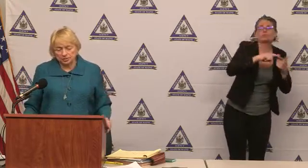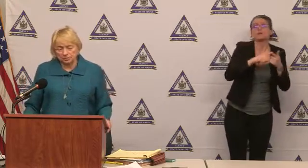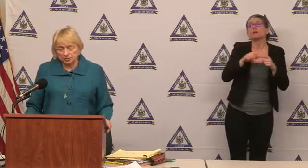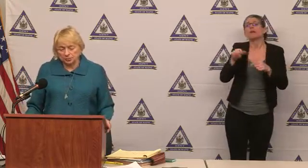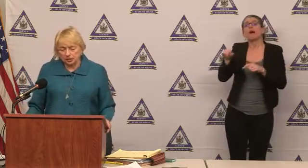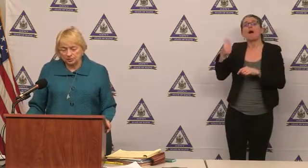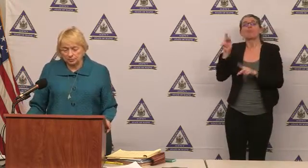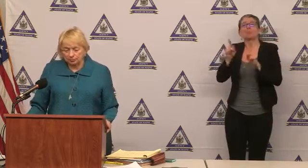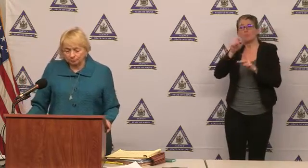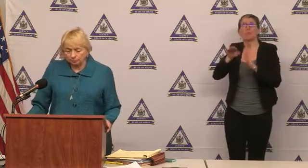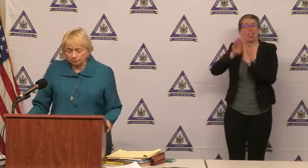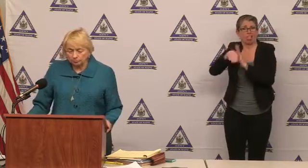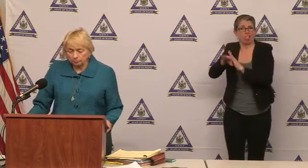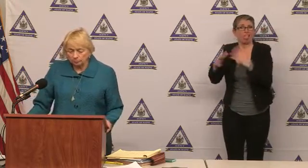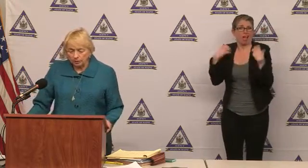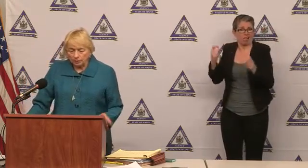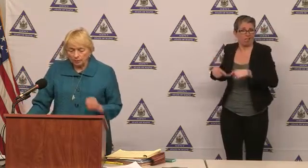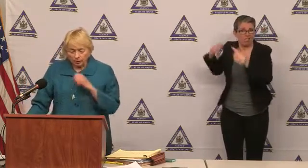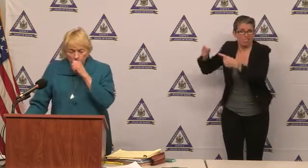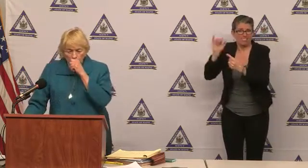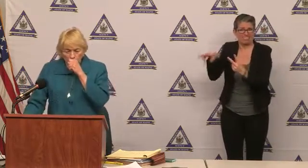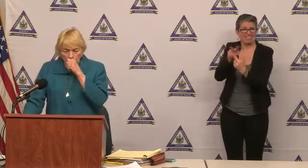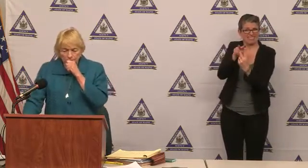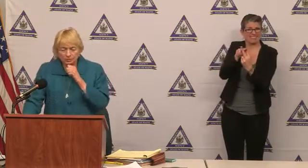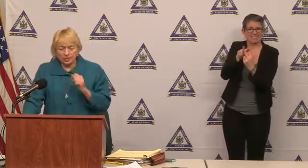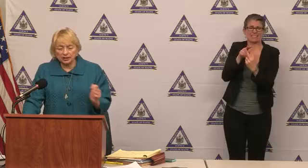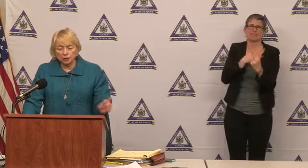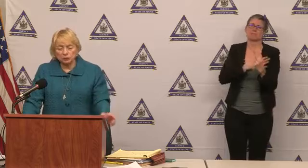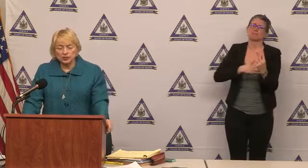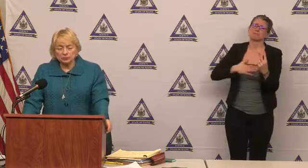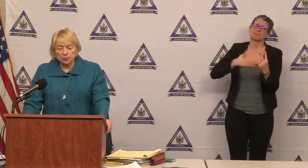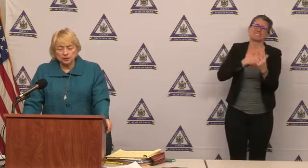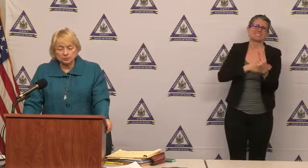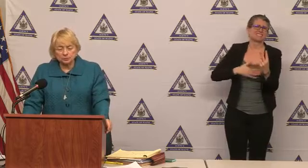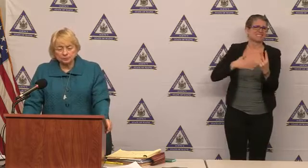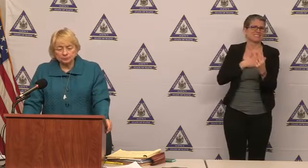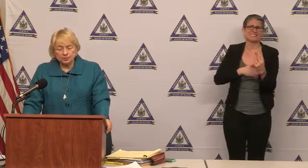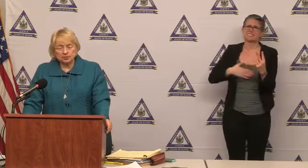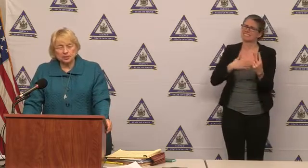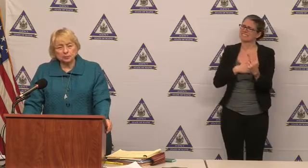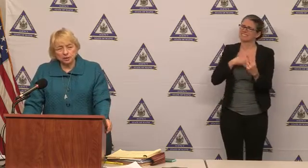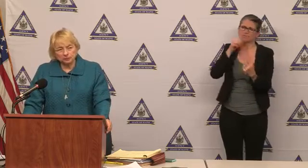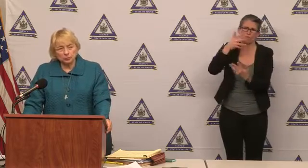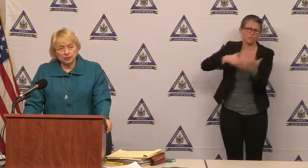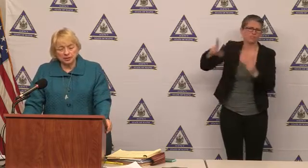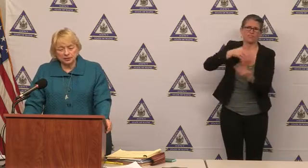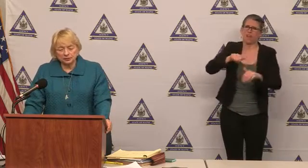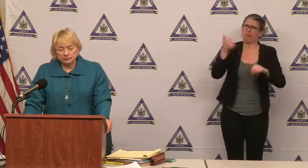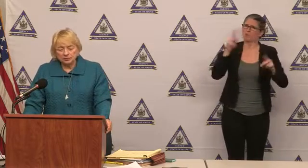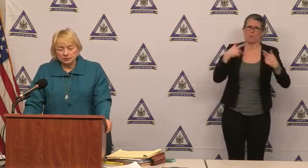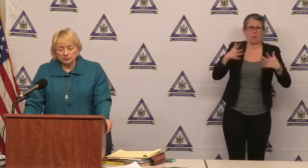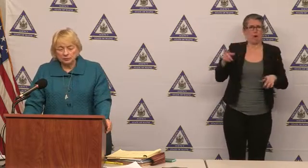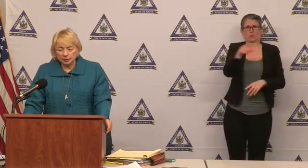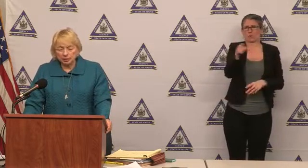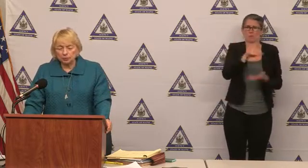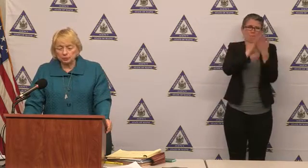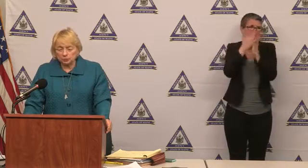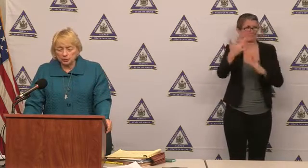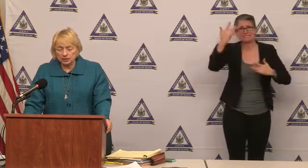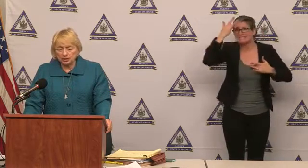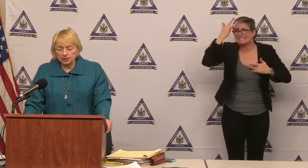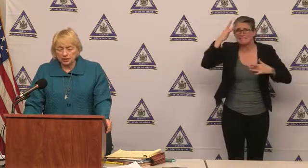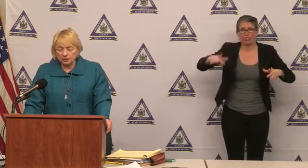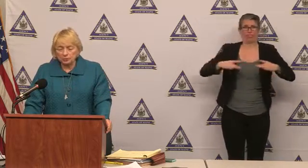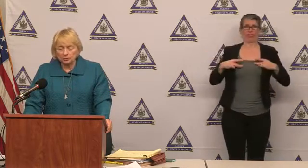interactions as much as possible. But staying at home whenever possible, staying apart from one another, we may be able to